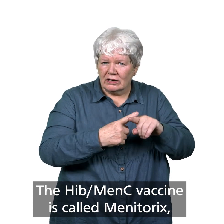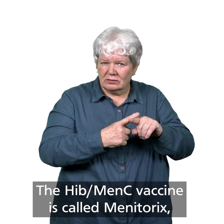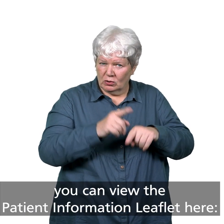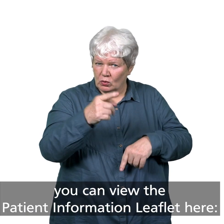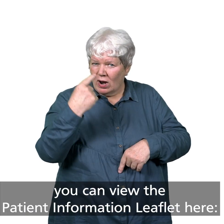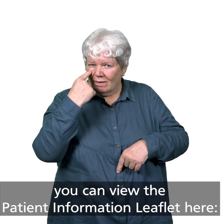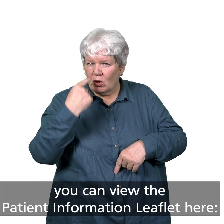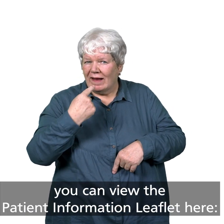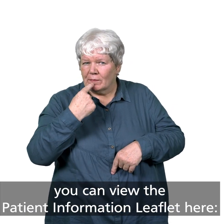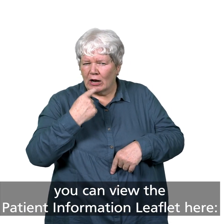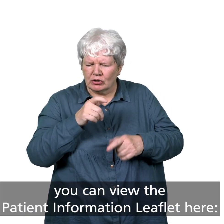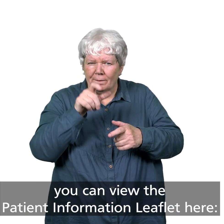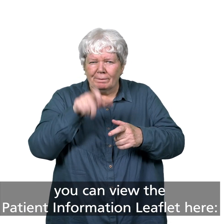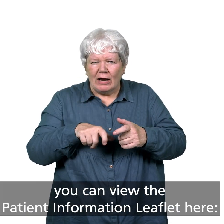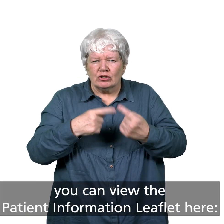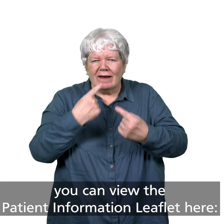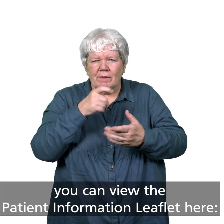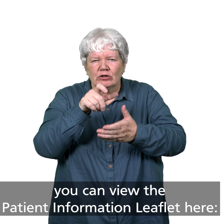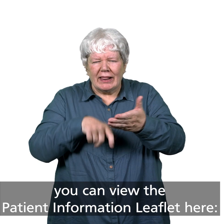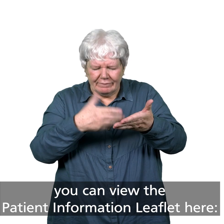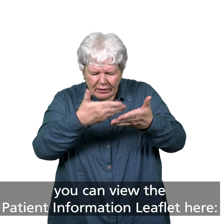You can view the patient information leaflet here.